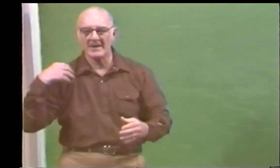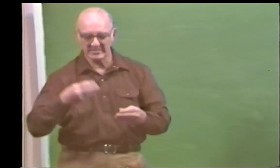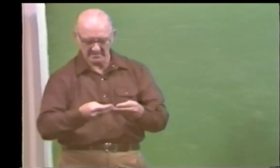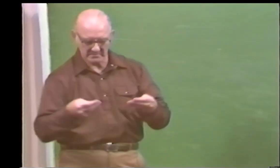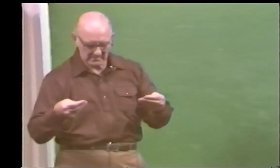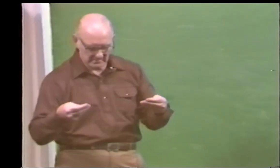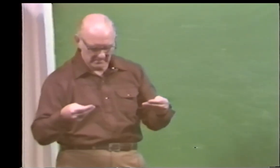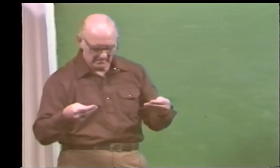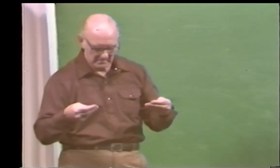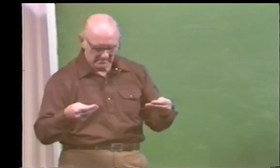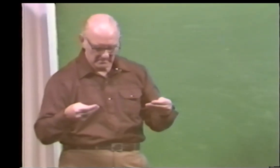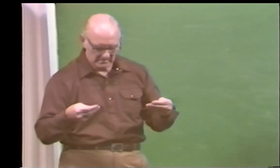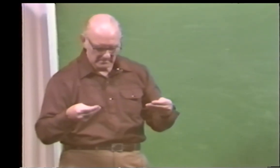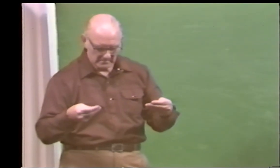Captain,